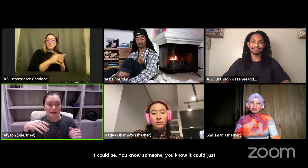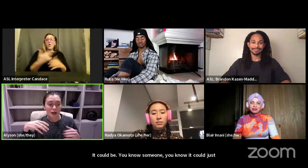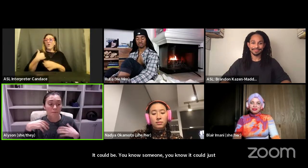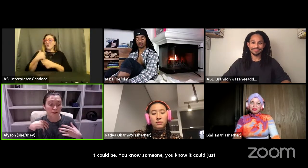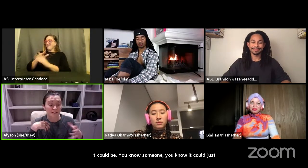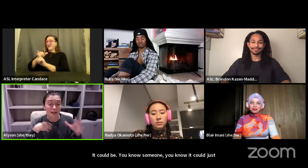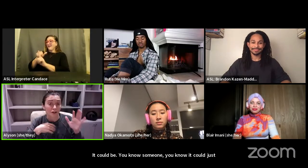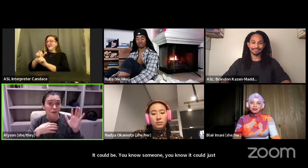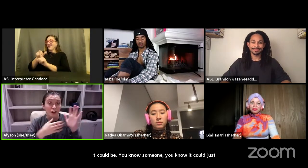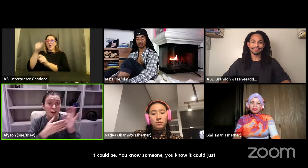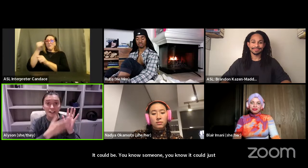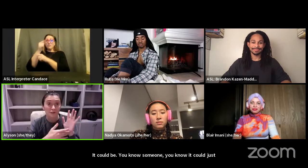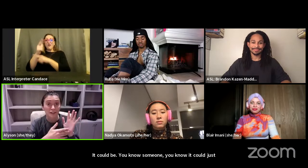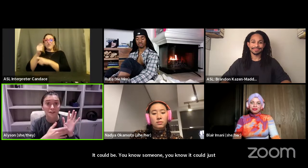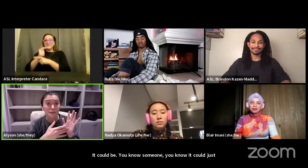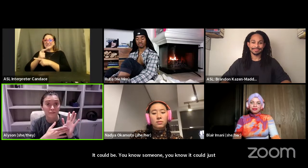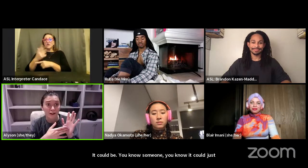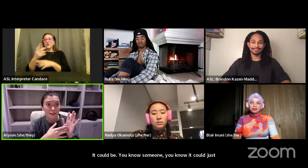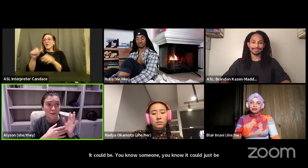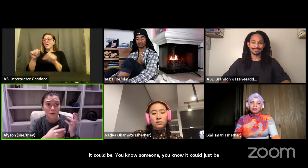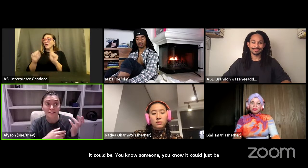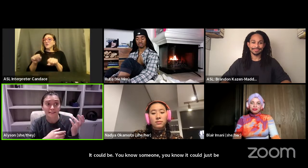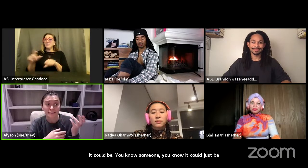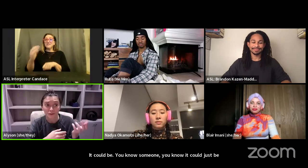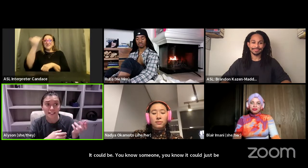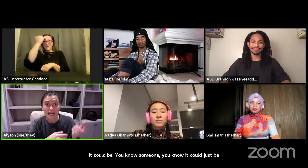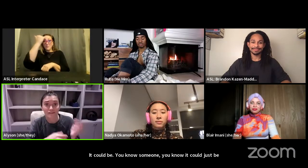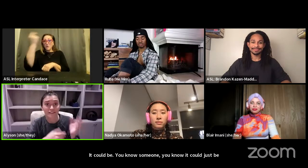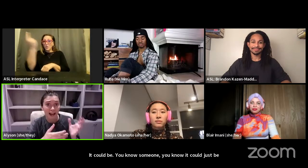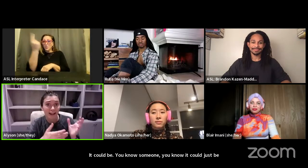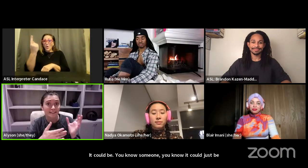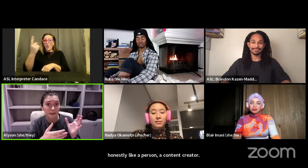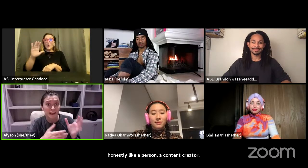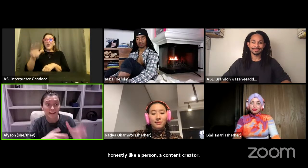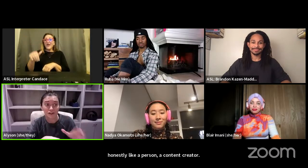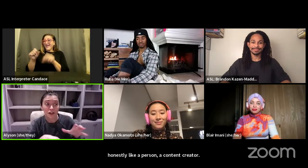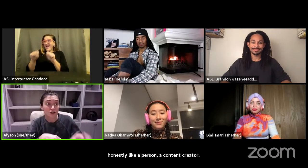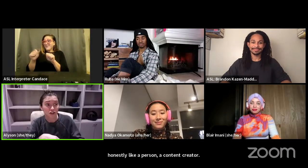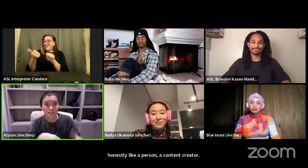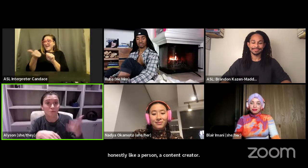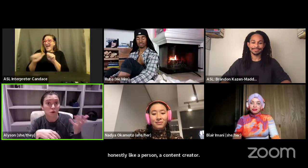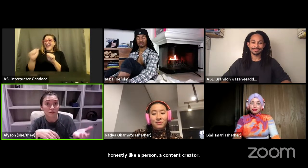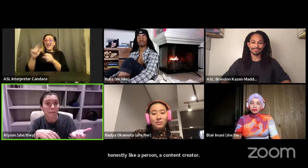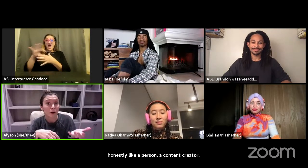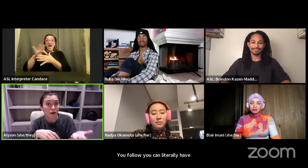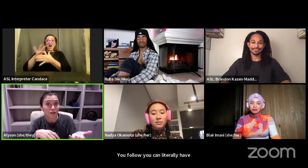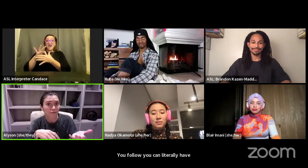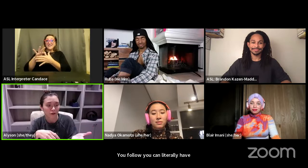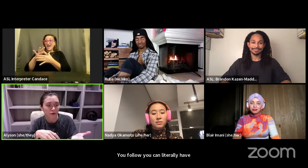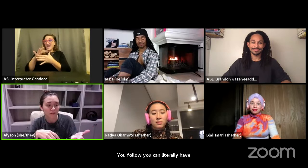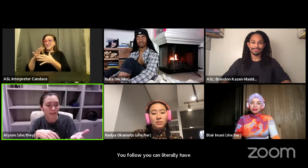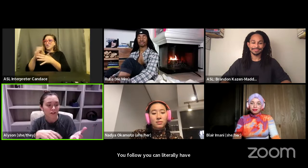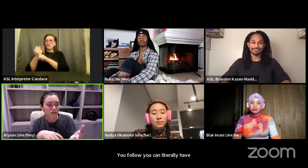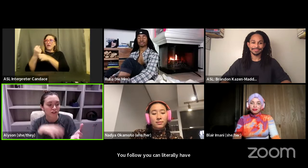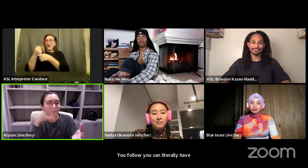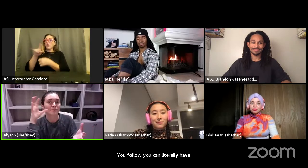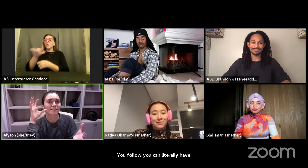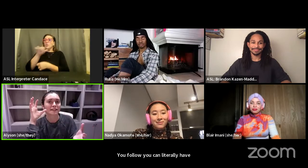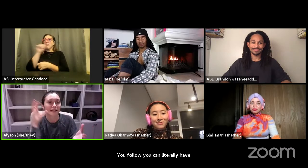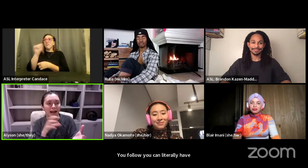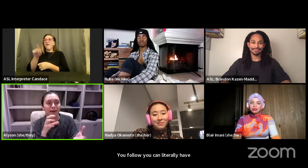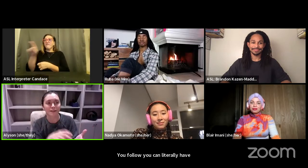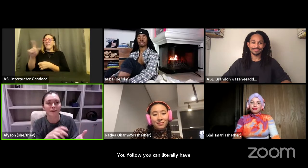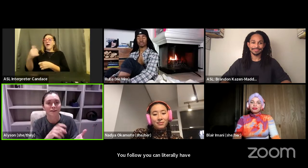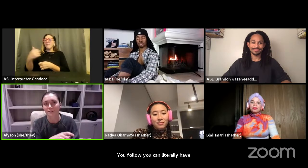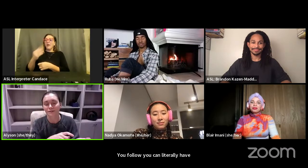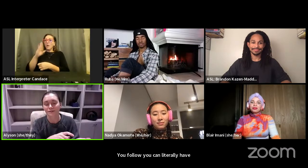like a content creator you follow. You can literally have Ty's page just pulled up on your phone just to be